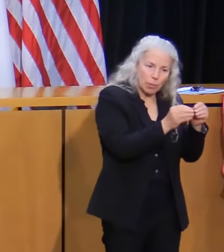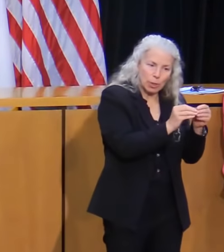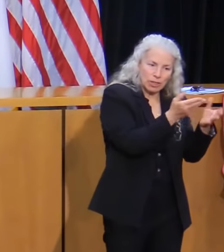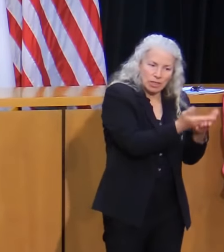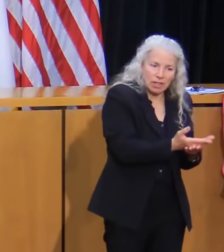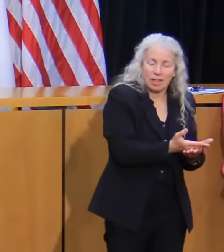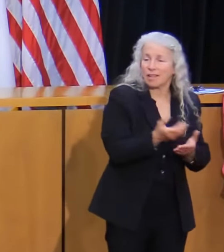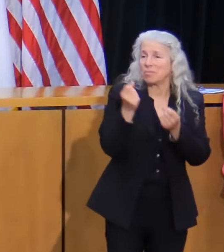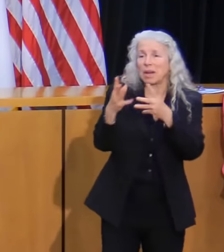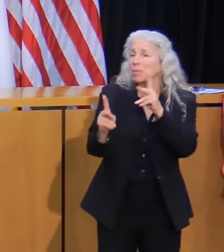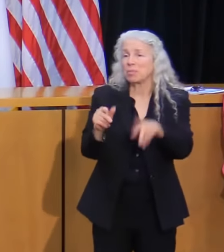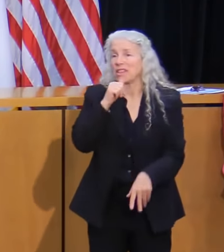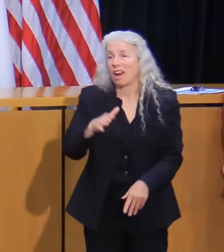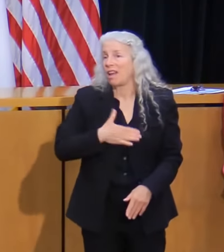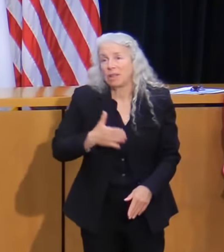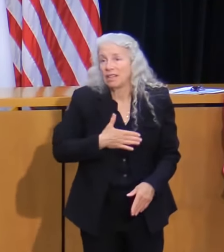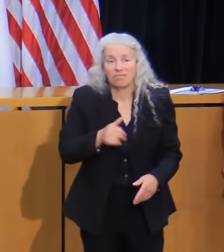lots of people unhappy.